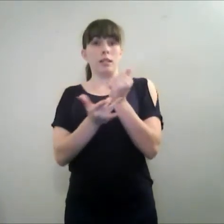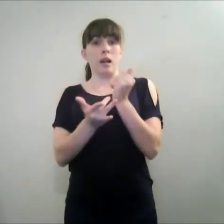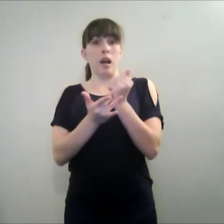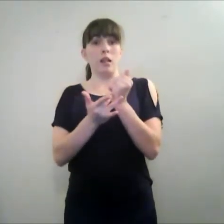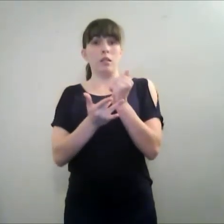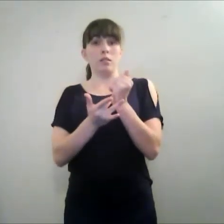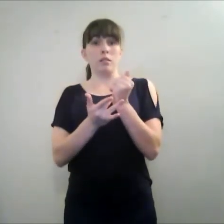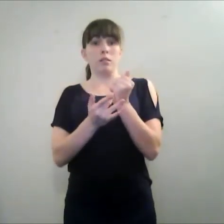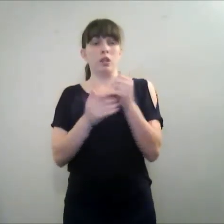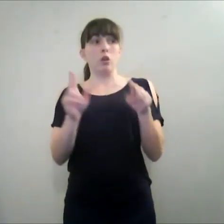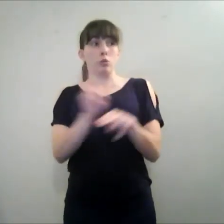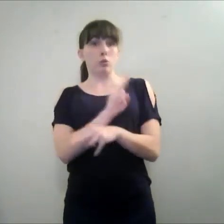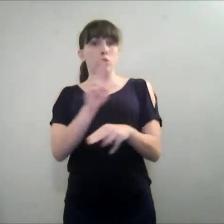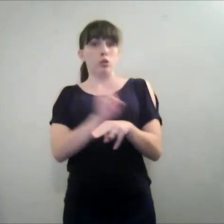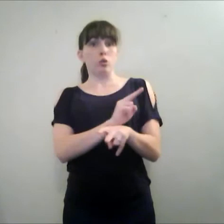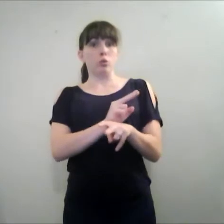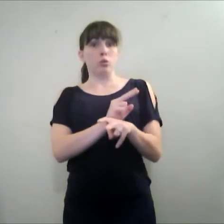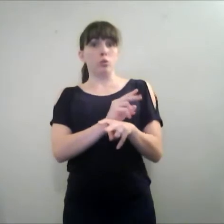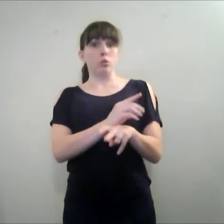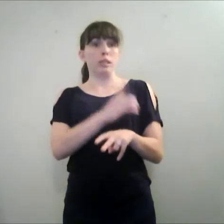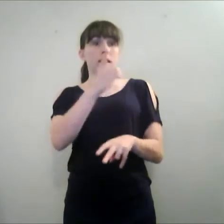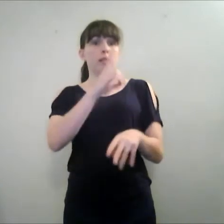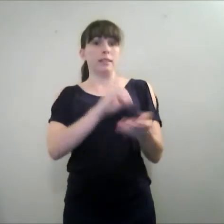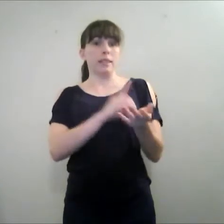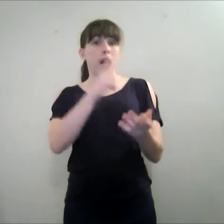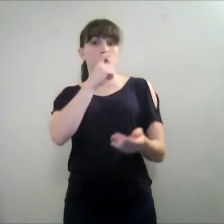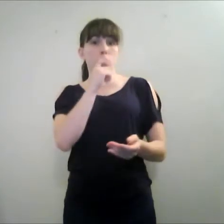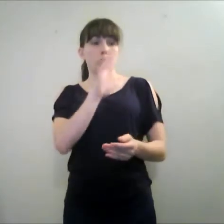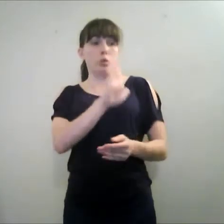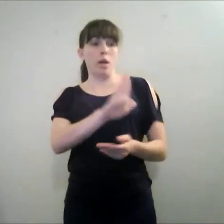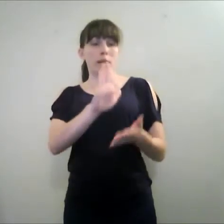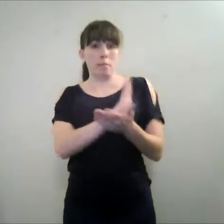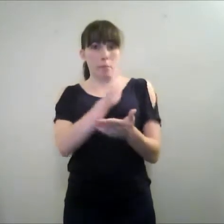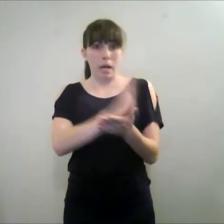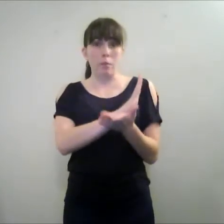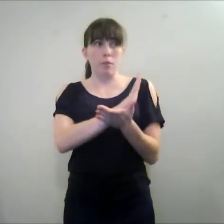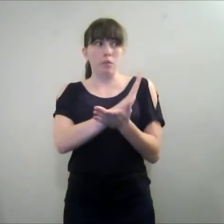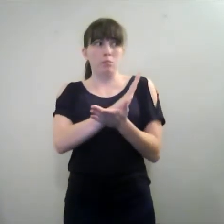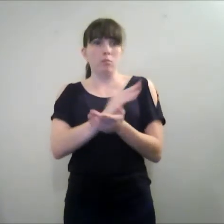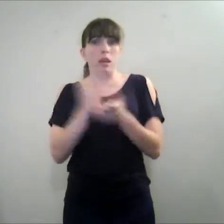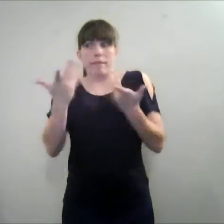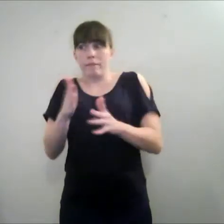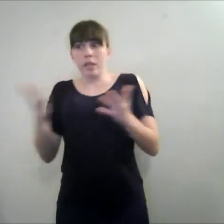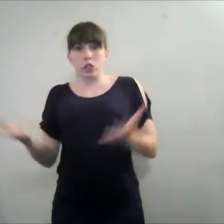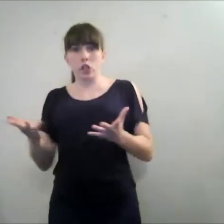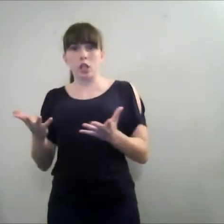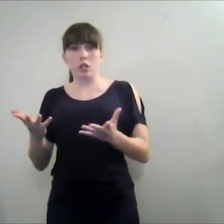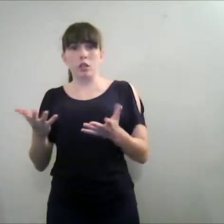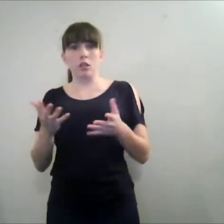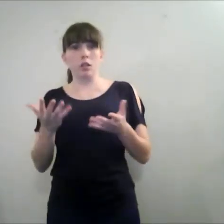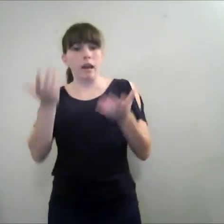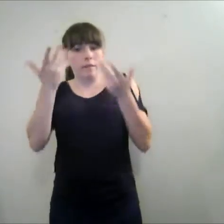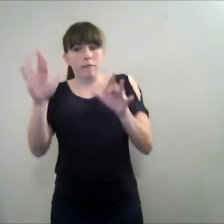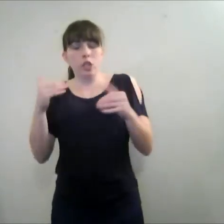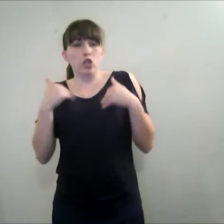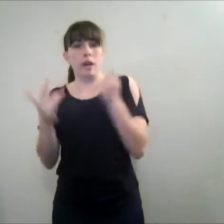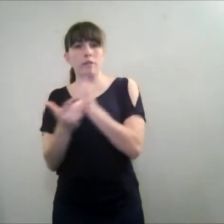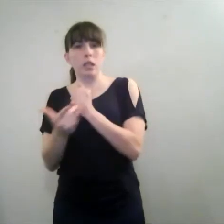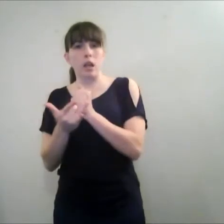new Barclays debit cards with the contactless interface on it, you've already got that technology. If anybody here's have you ever been up to the big city and used an Oyster card